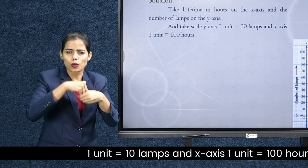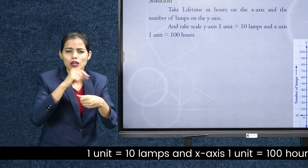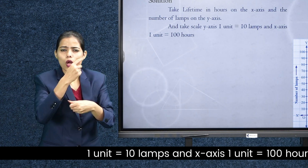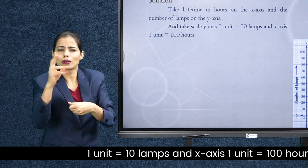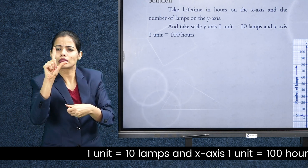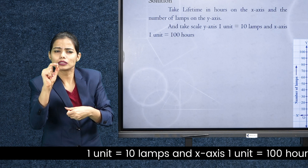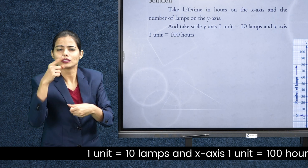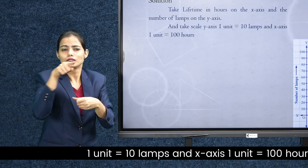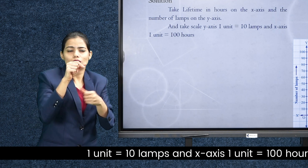100 hours.